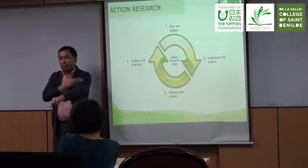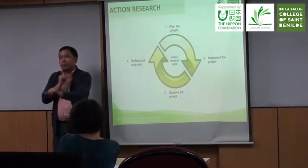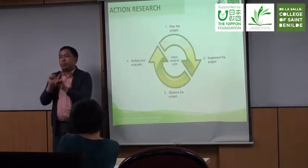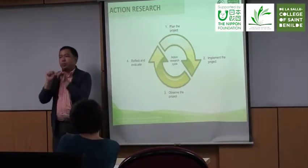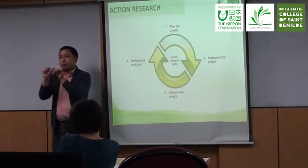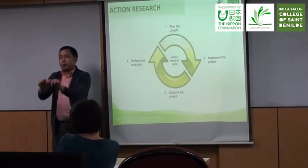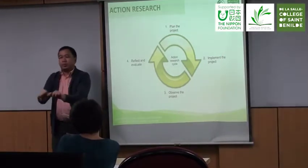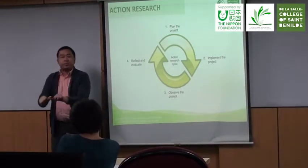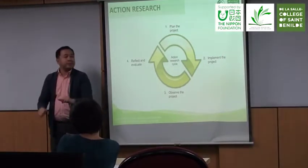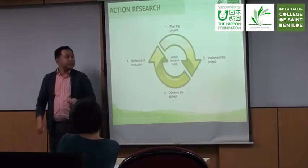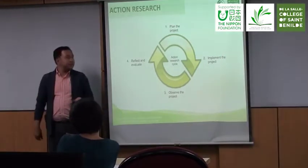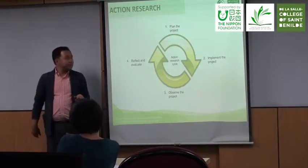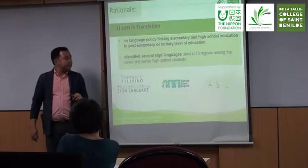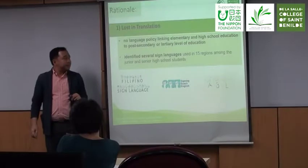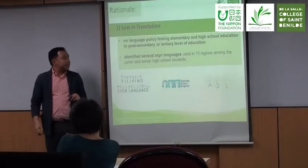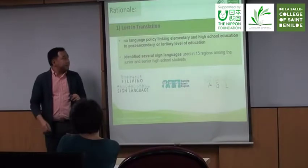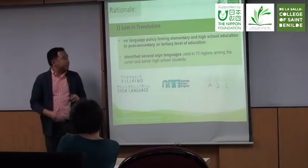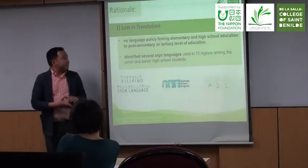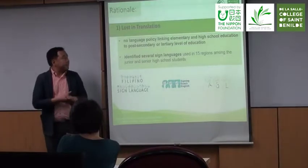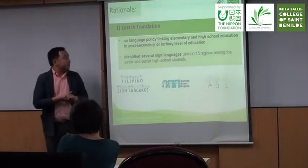Next.